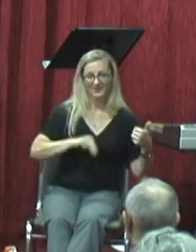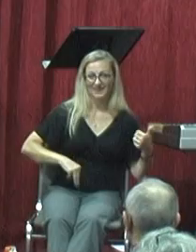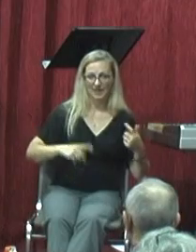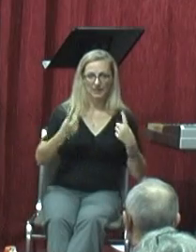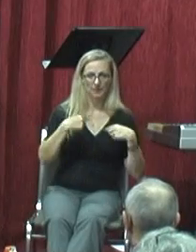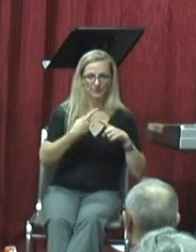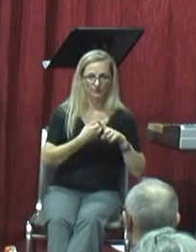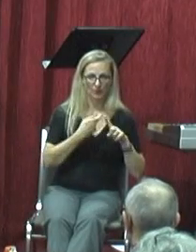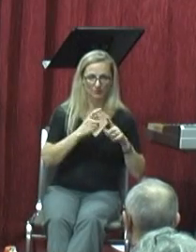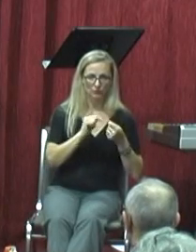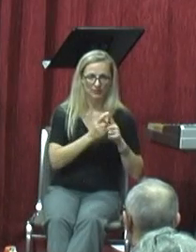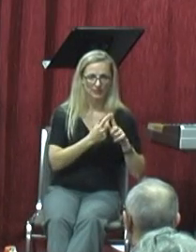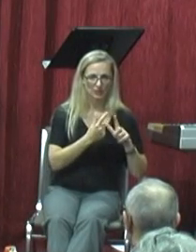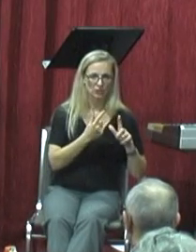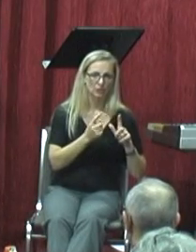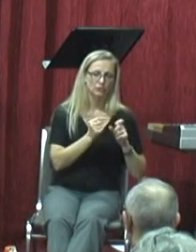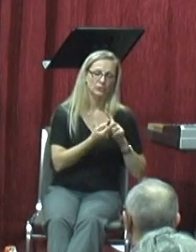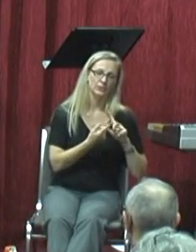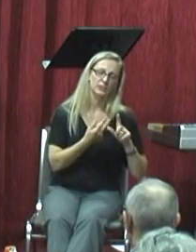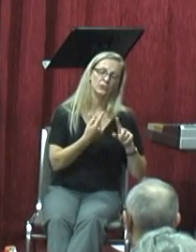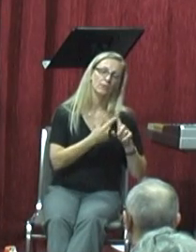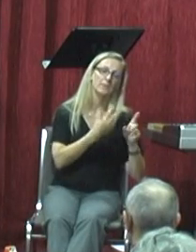transliteration of the Hebrew Mashiach,